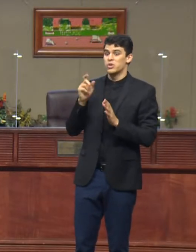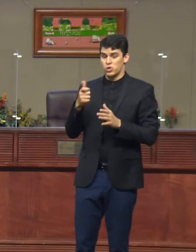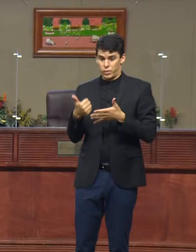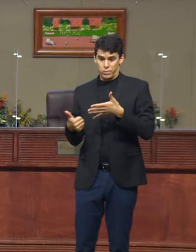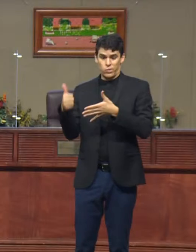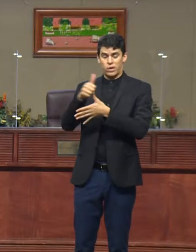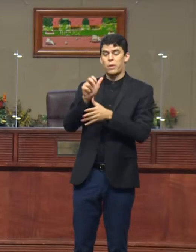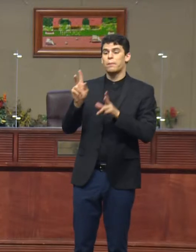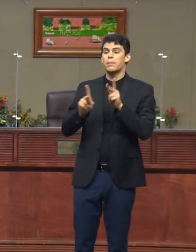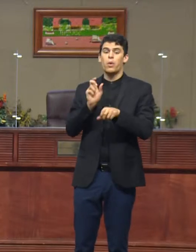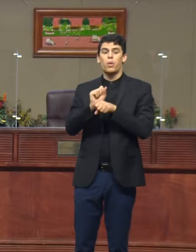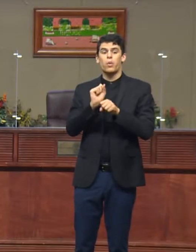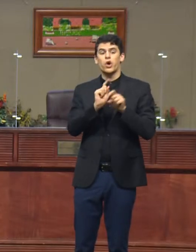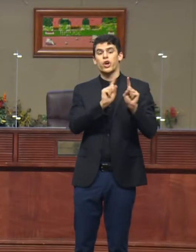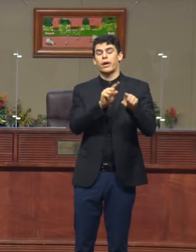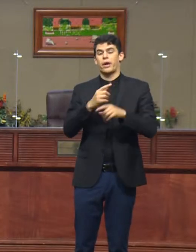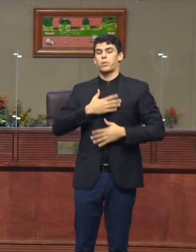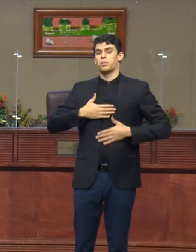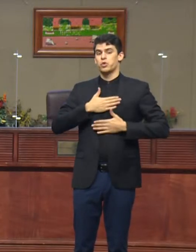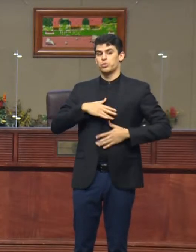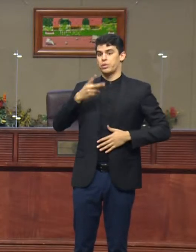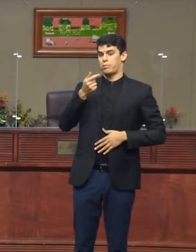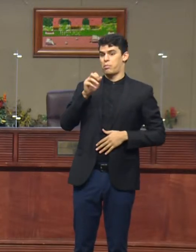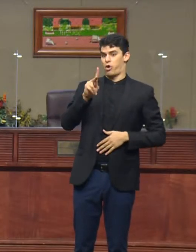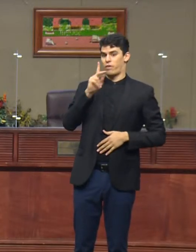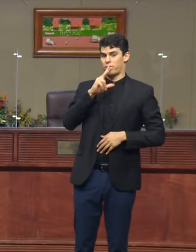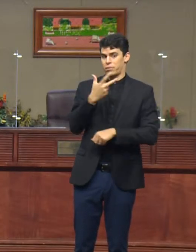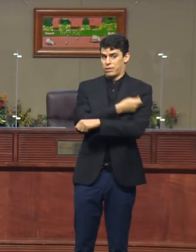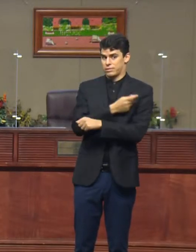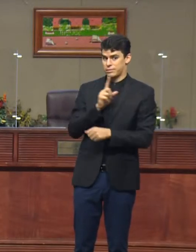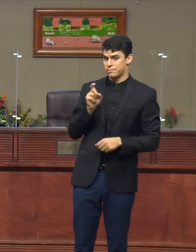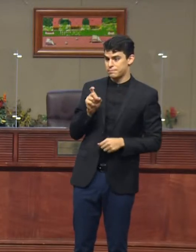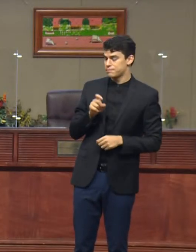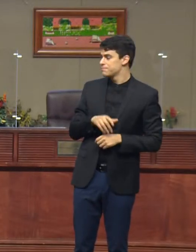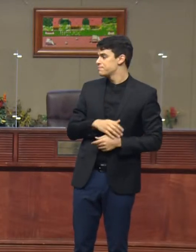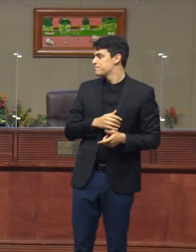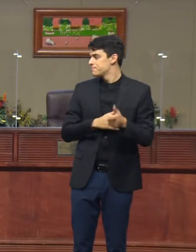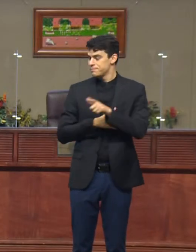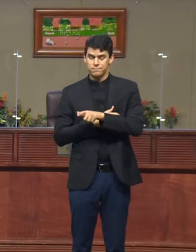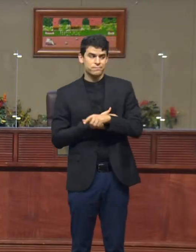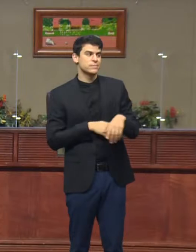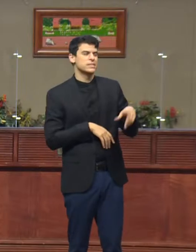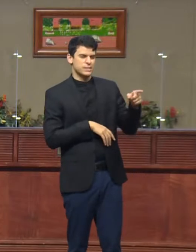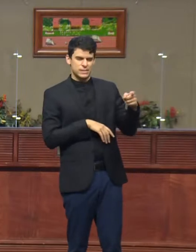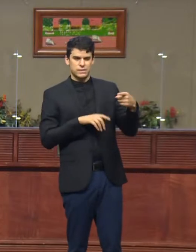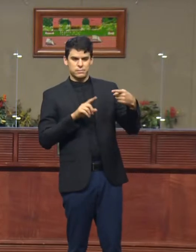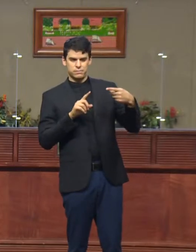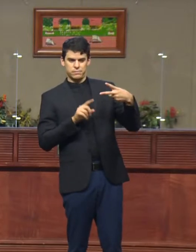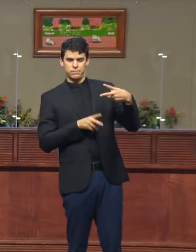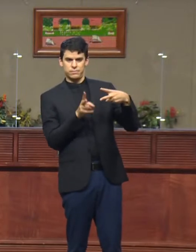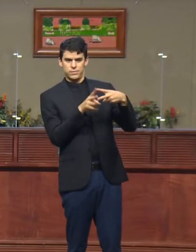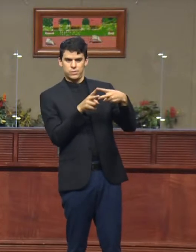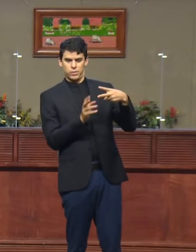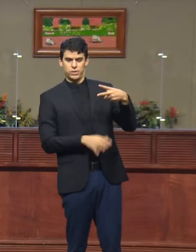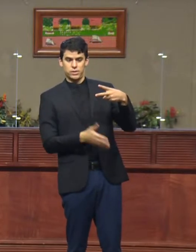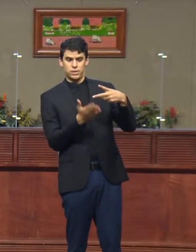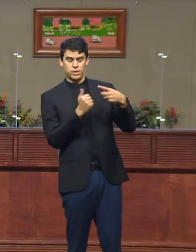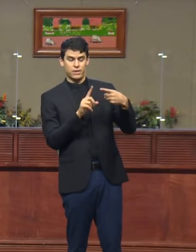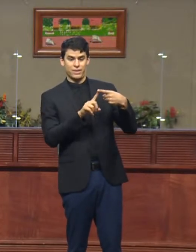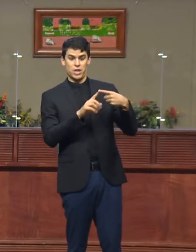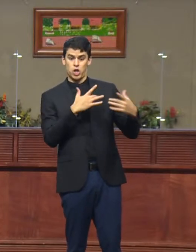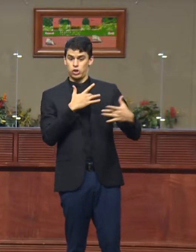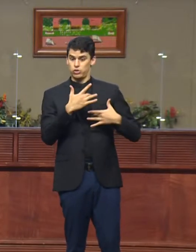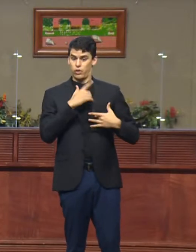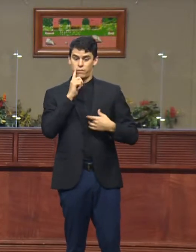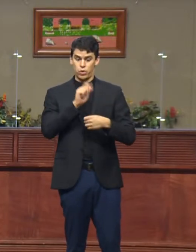priority and be put on the eligibility list to get vaccinated? Right, so there's two parts to that. Primarily, do I have concerns about COVID